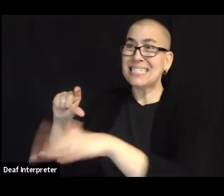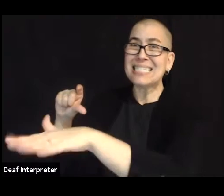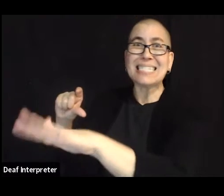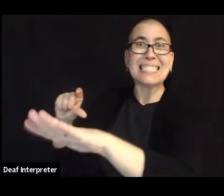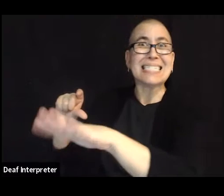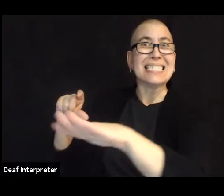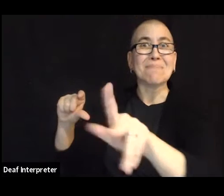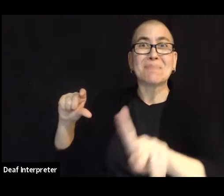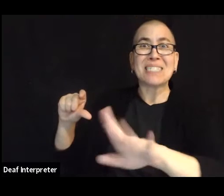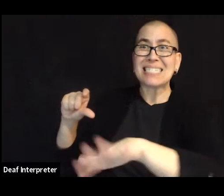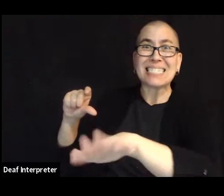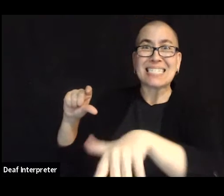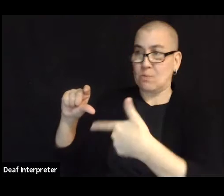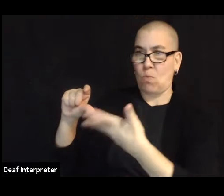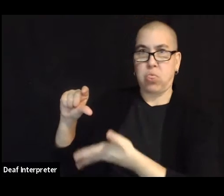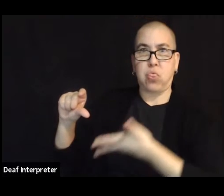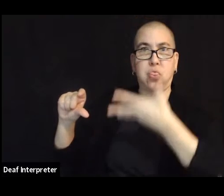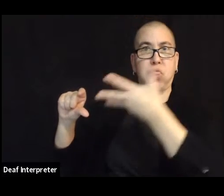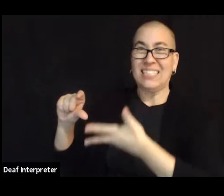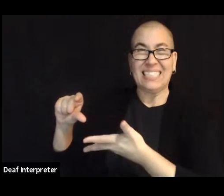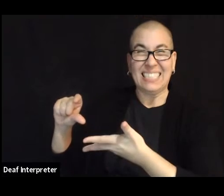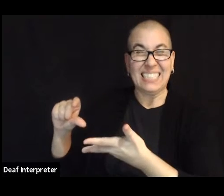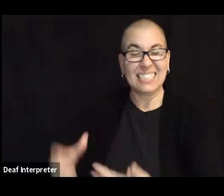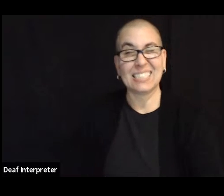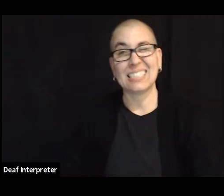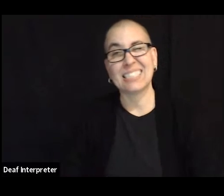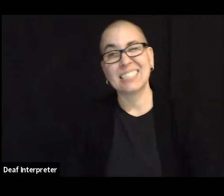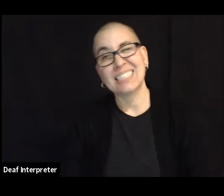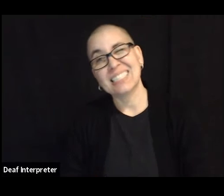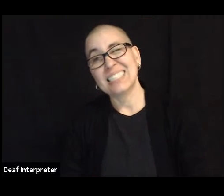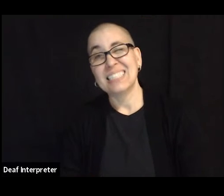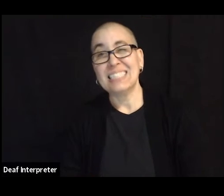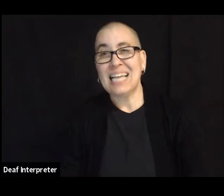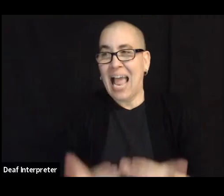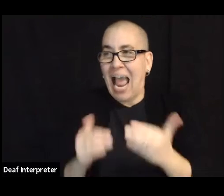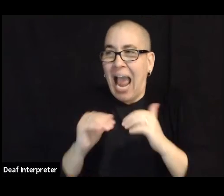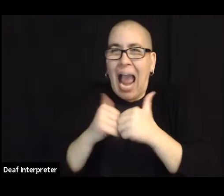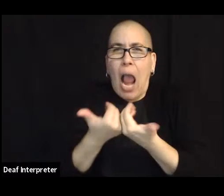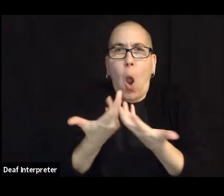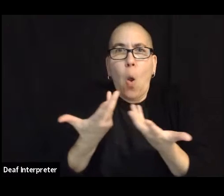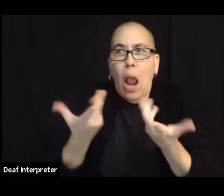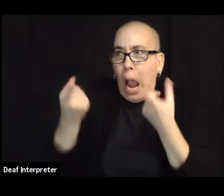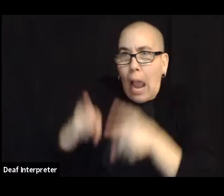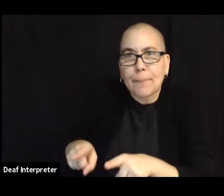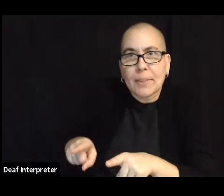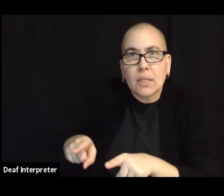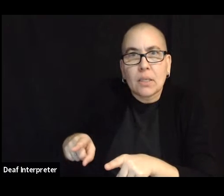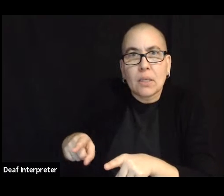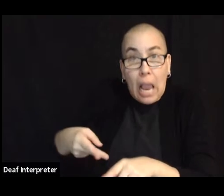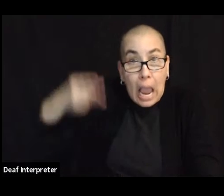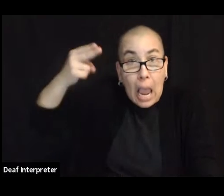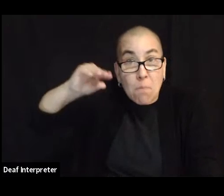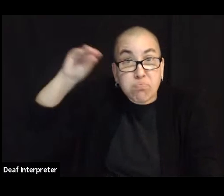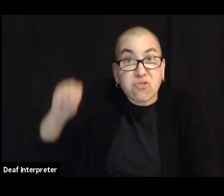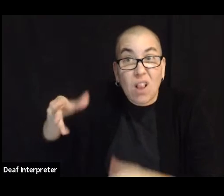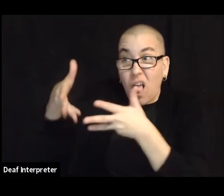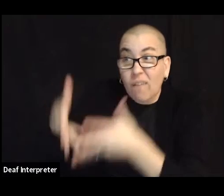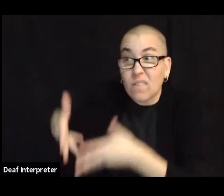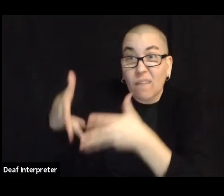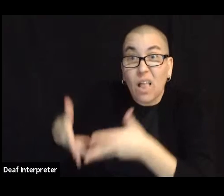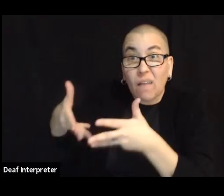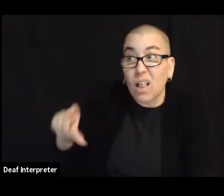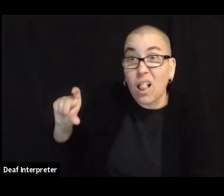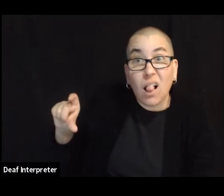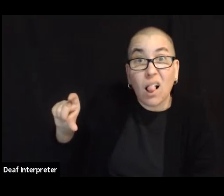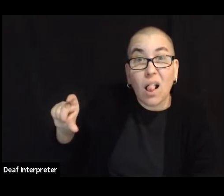But in terms of how widespread is that, I don't think we have any hard data. There are certainly examples of it that we're aware of. But